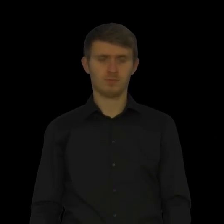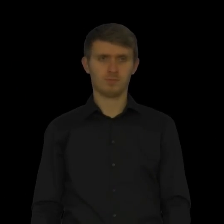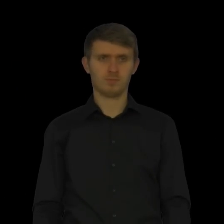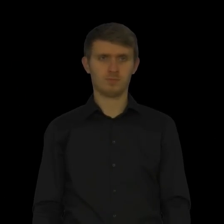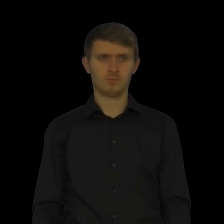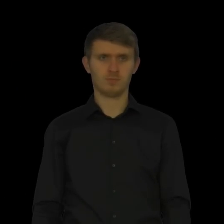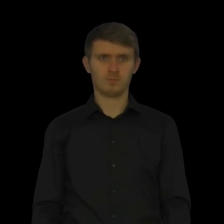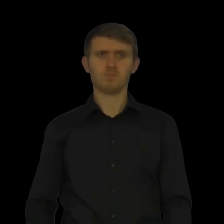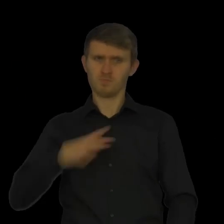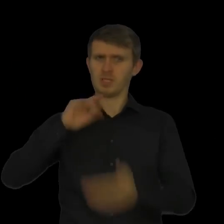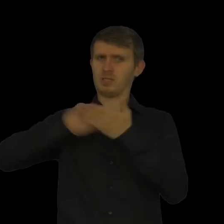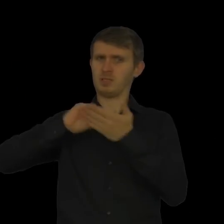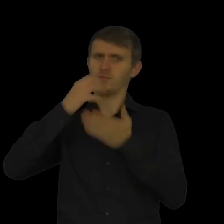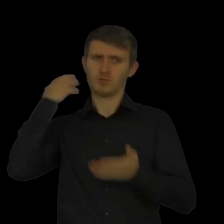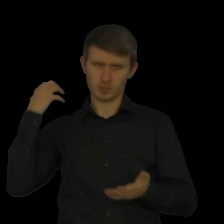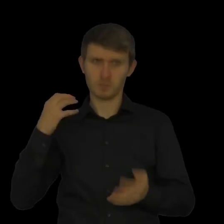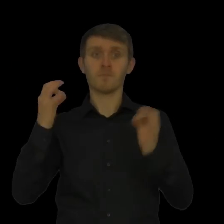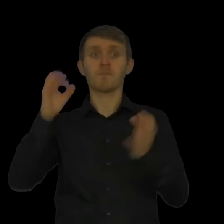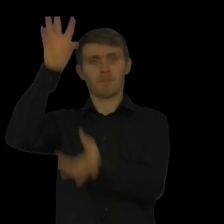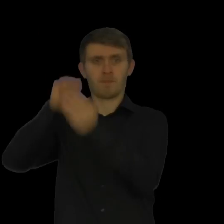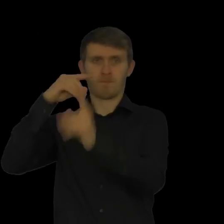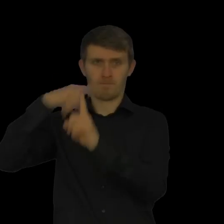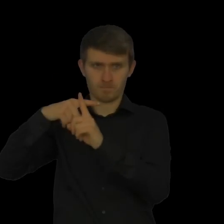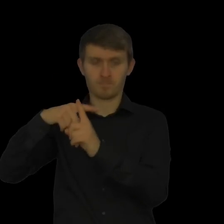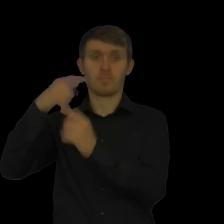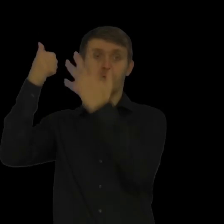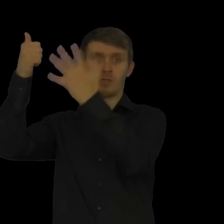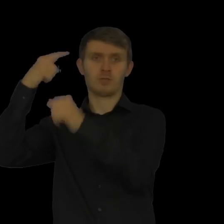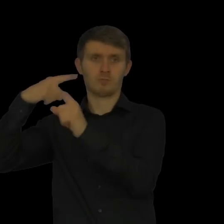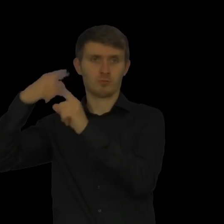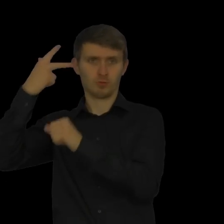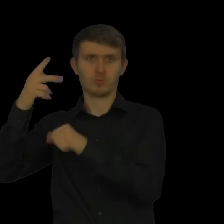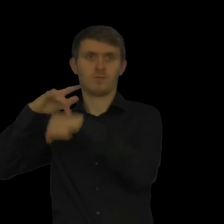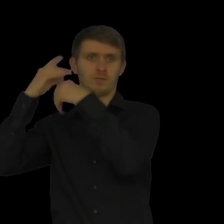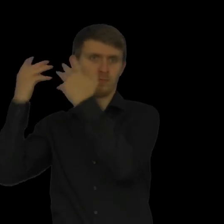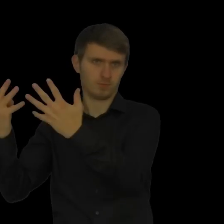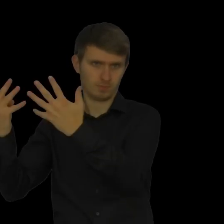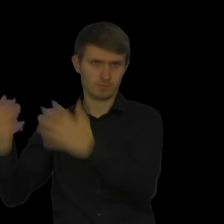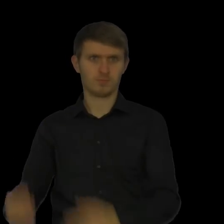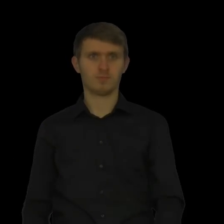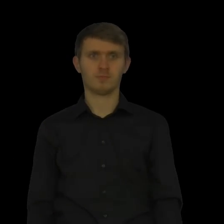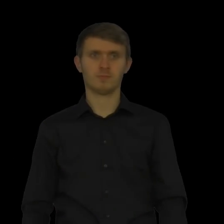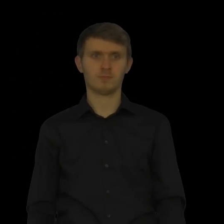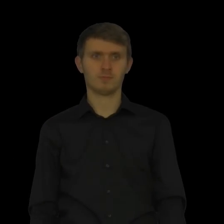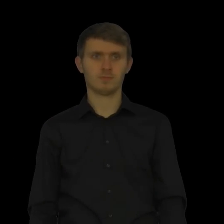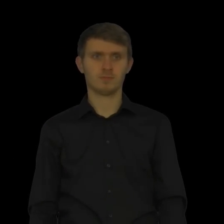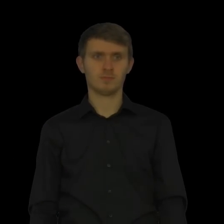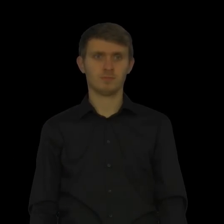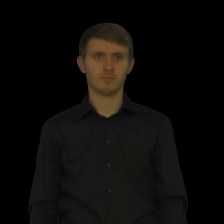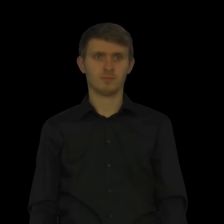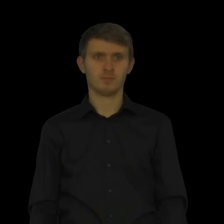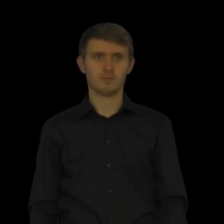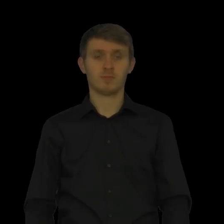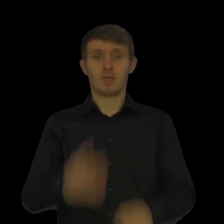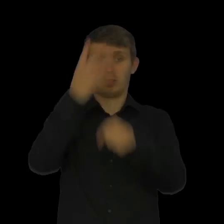40 + 3. We've expanded these out before. And so when you add them, when you add a 6 plus a three, when you add a six plus a